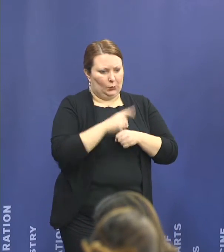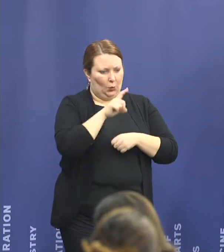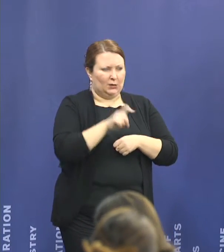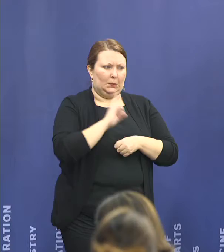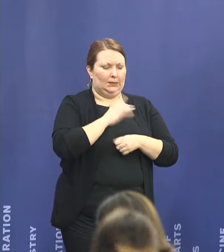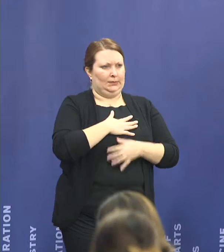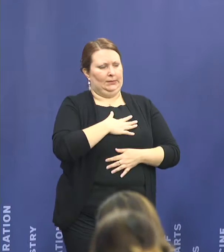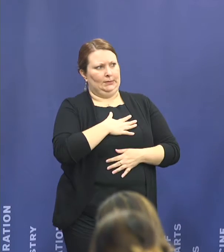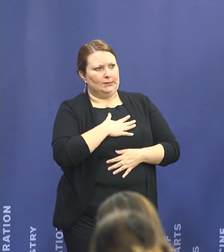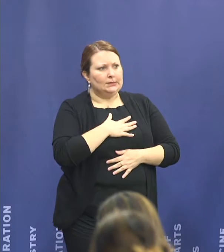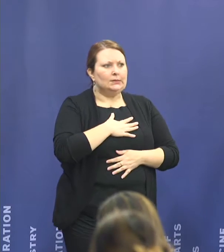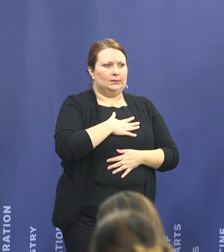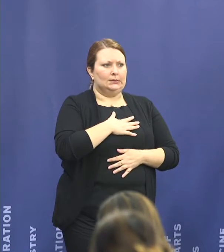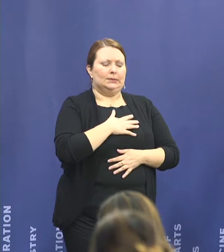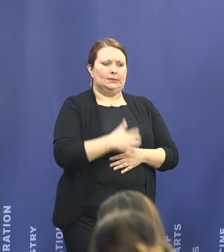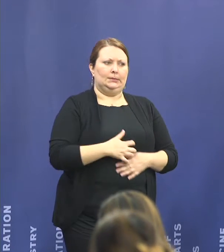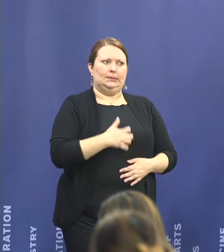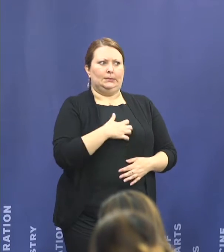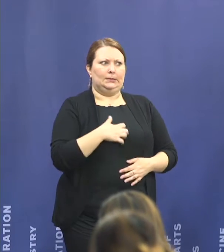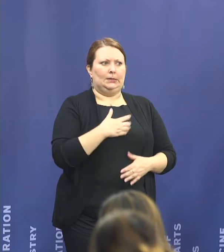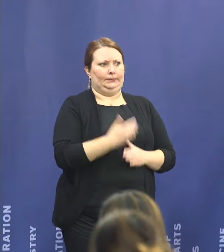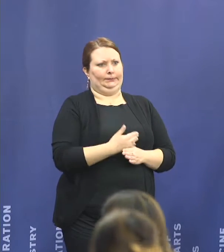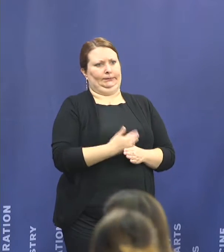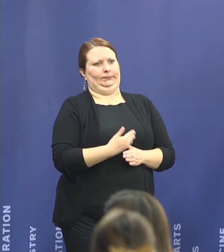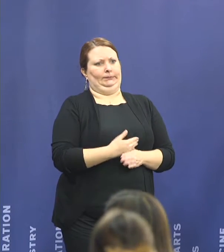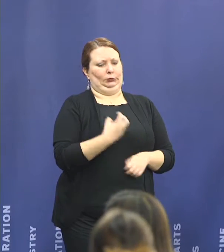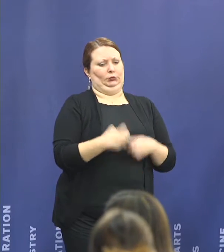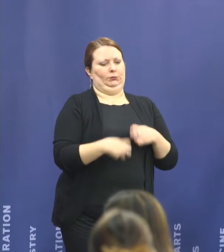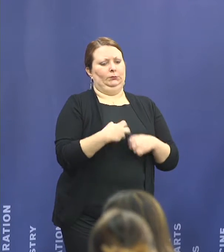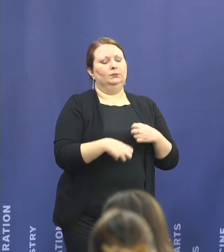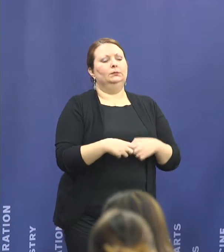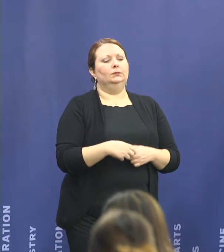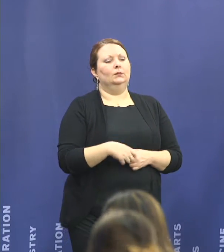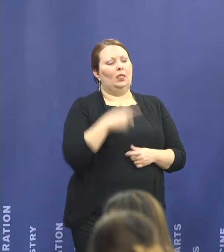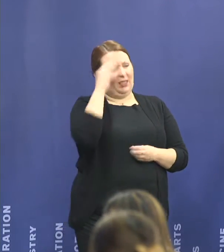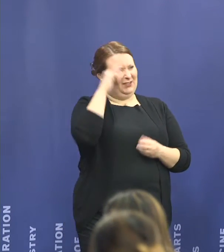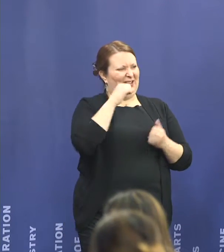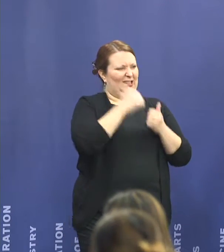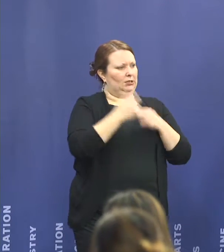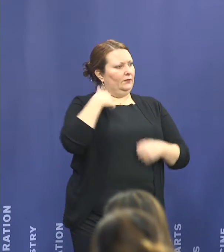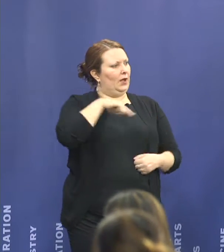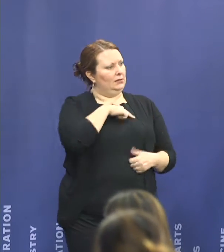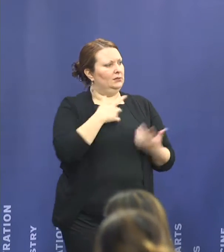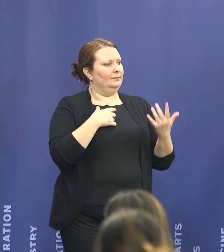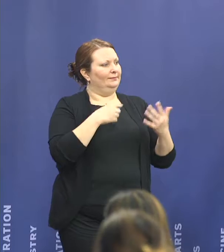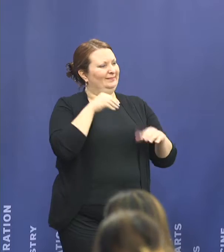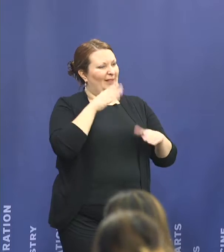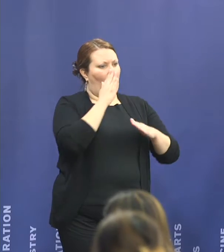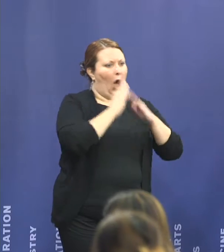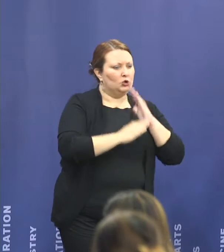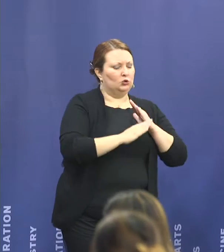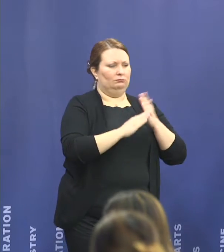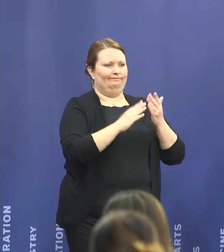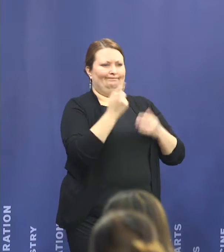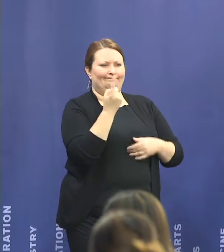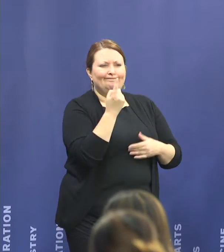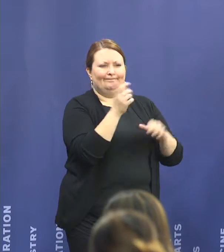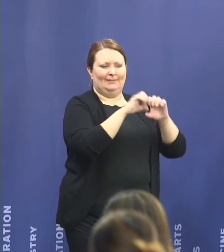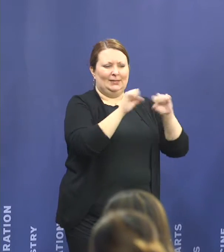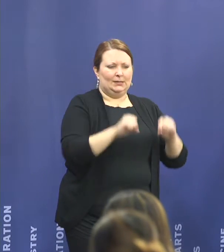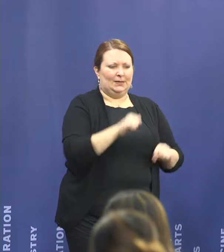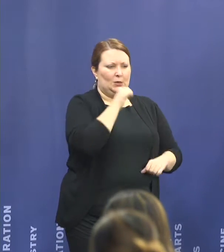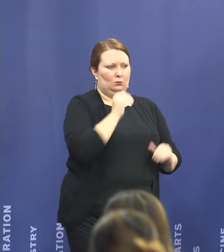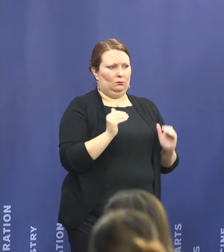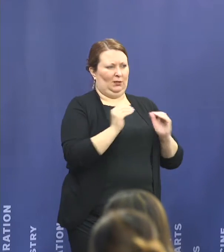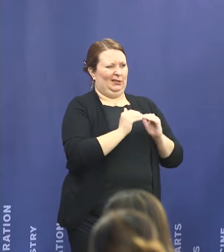very troubling and problematic. So consider how it is that each of us is located in these systems of inequality and